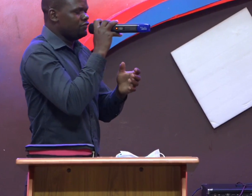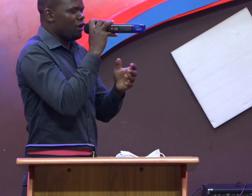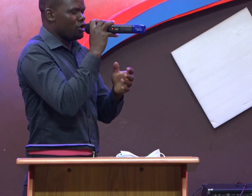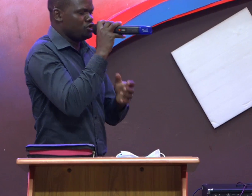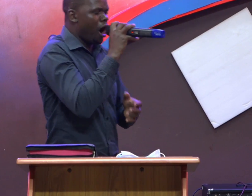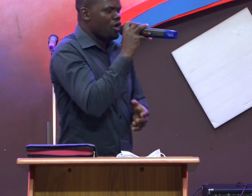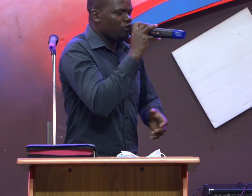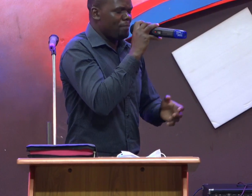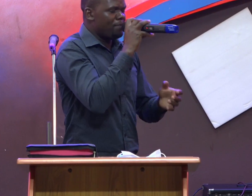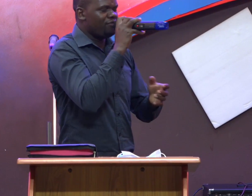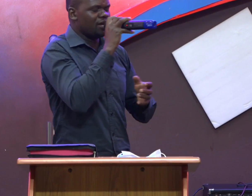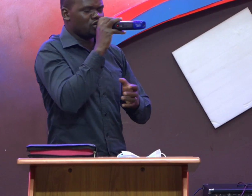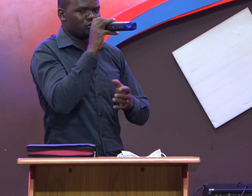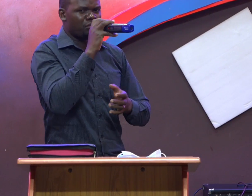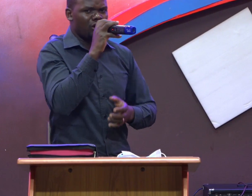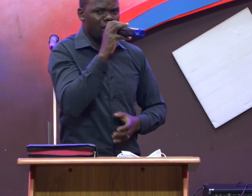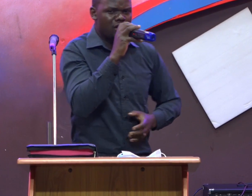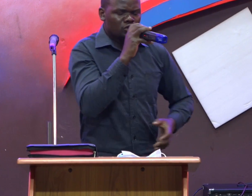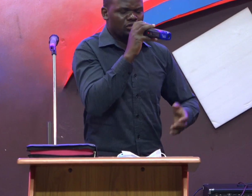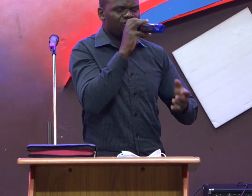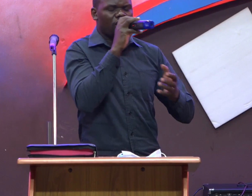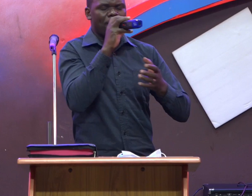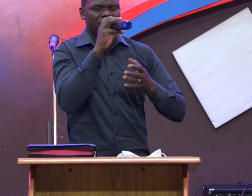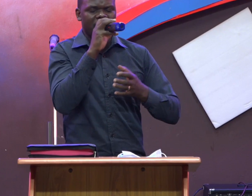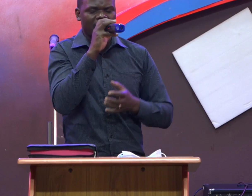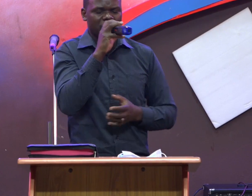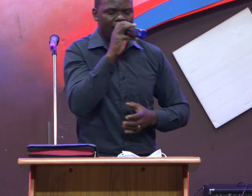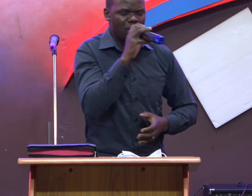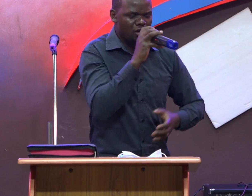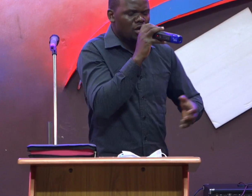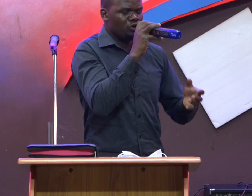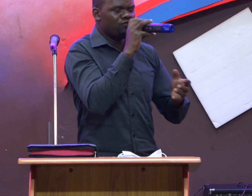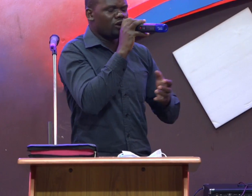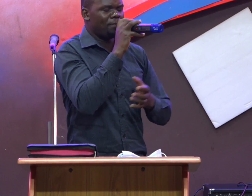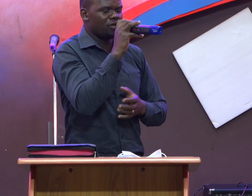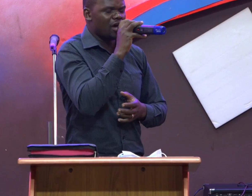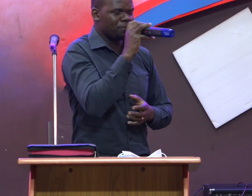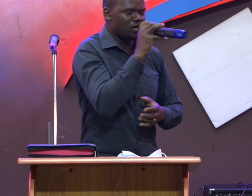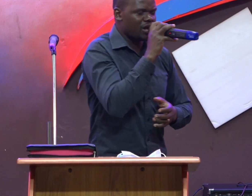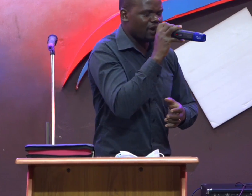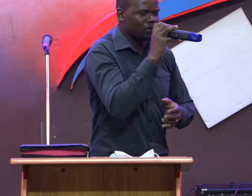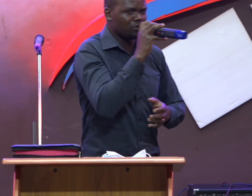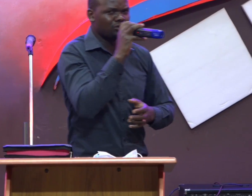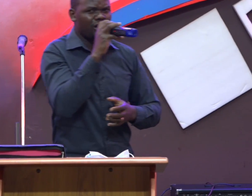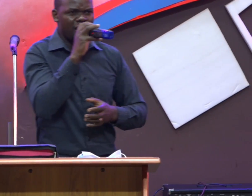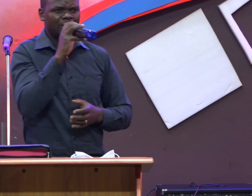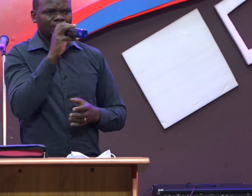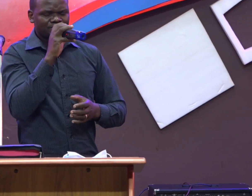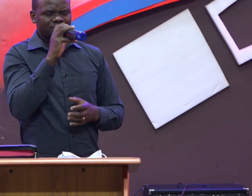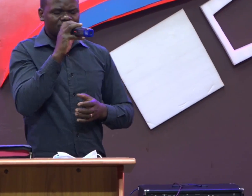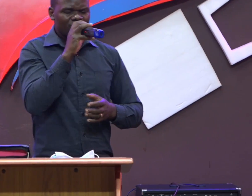you give the wisdom for people, Heavenly King of glory, to develop in their inner being, to develop in their spirit, Heavenly King of